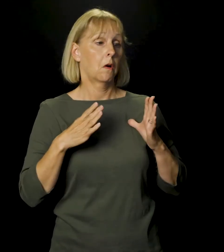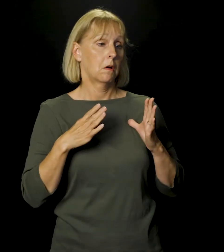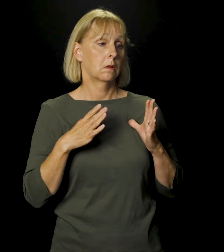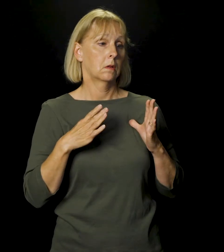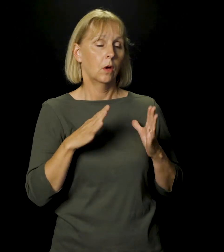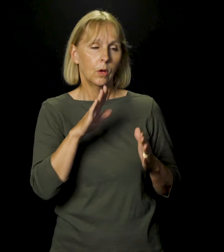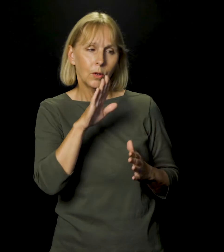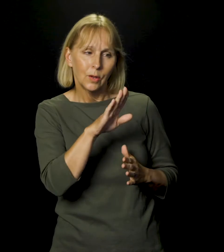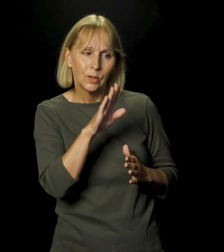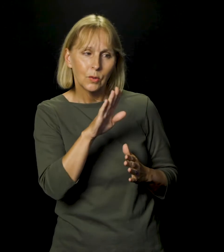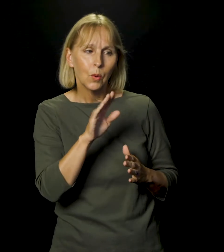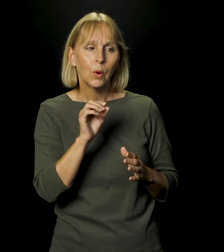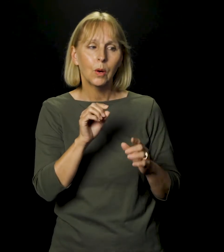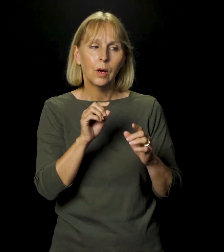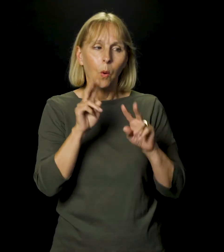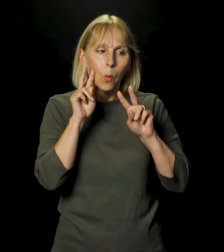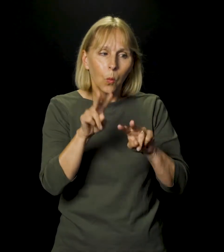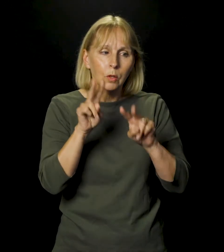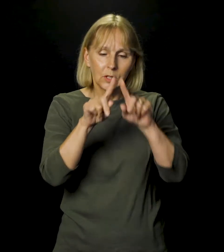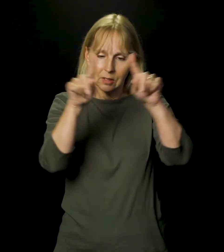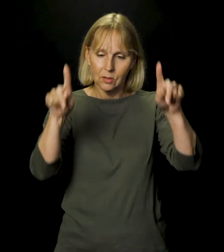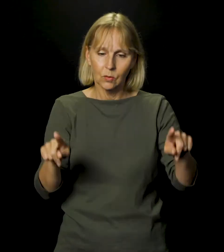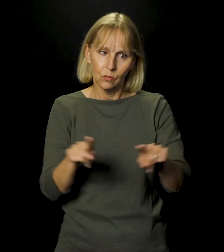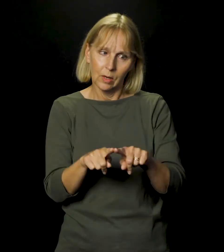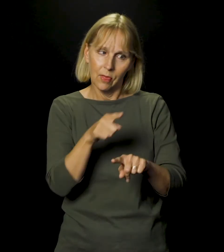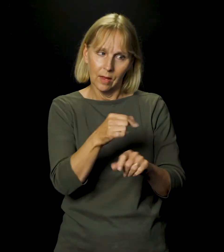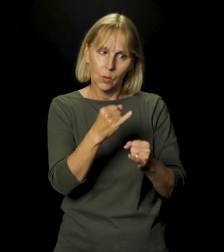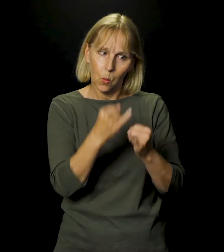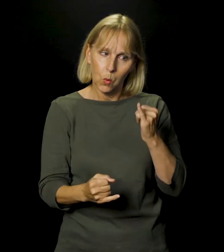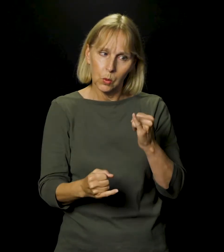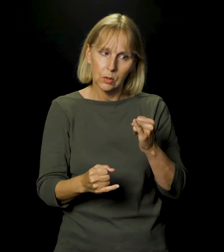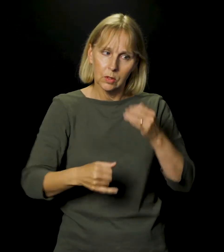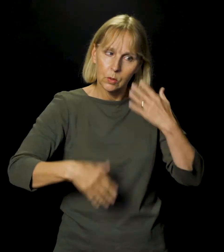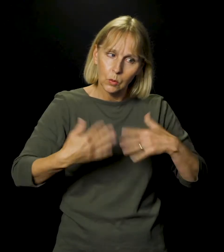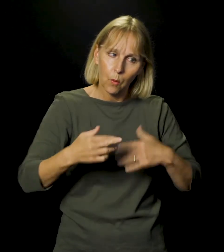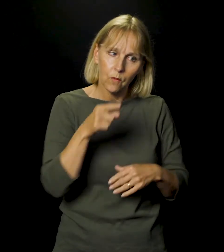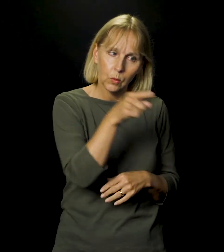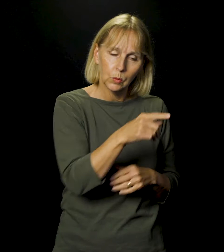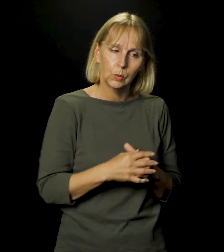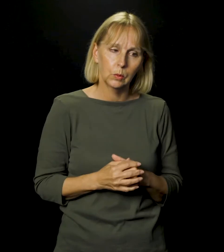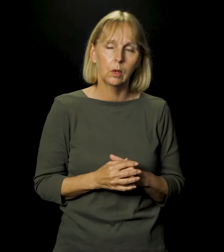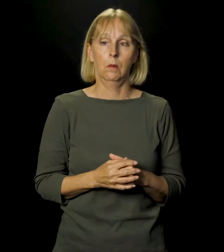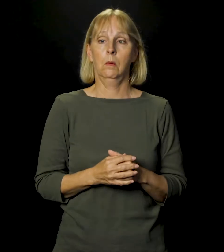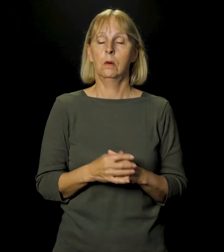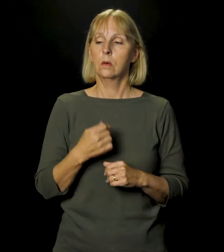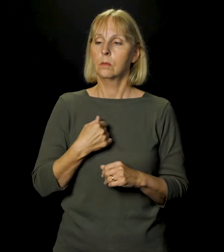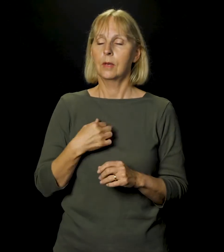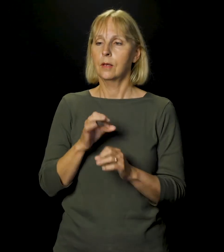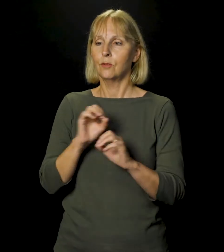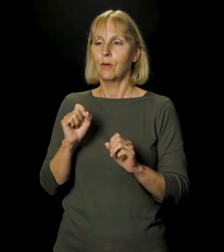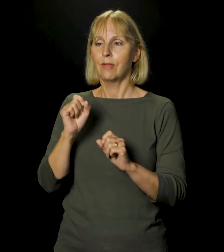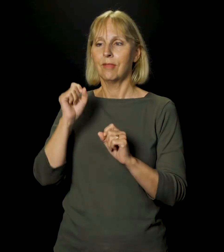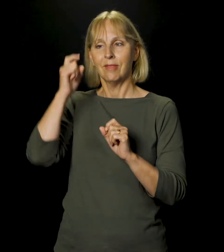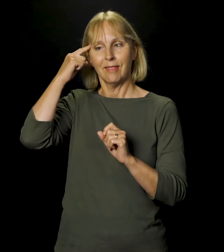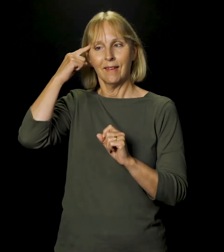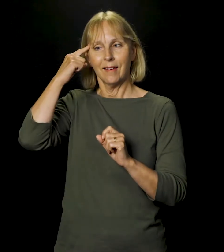It's your screen time that's killing you." And that wasn't what I was expecting. I was expecting that my vision was starting to